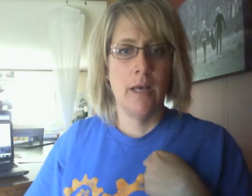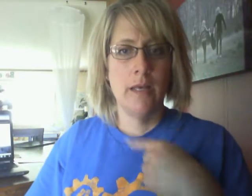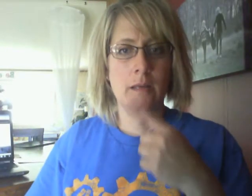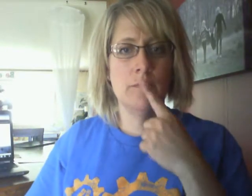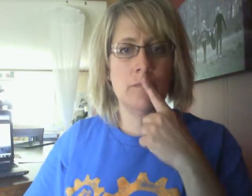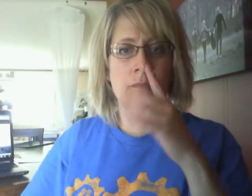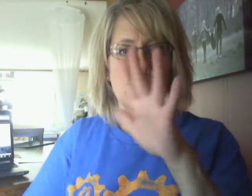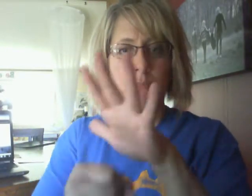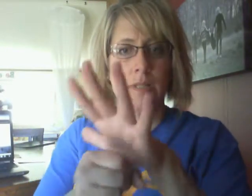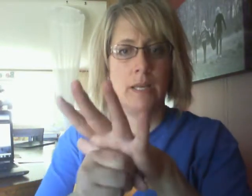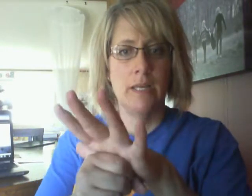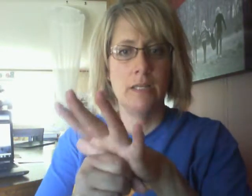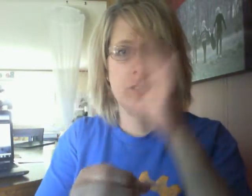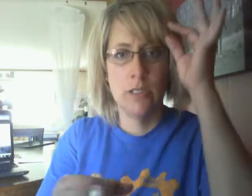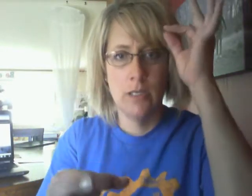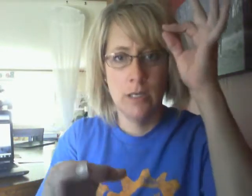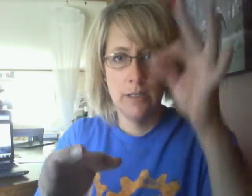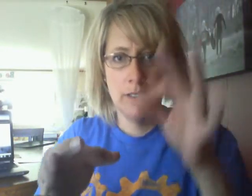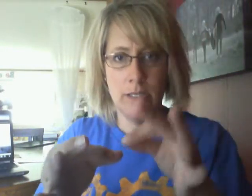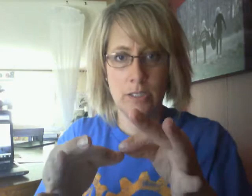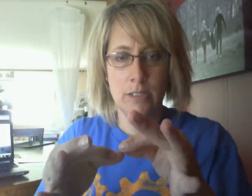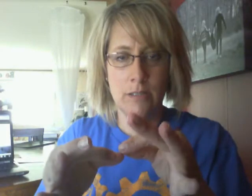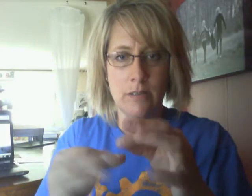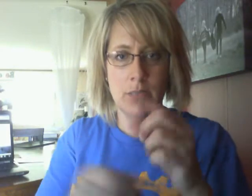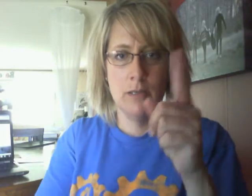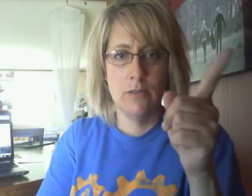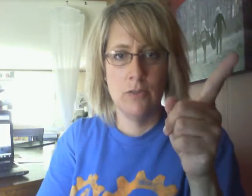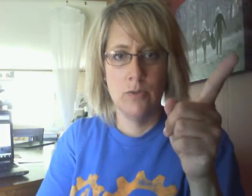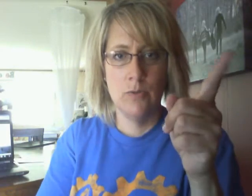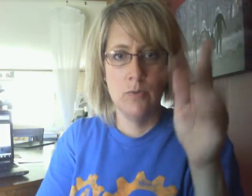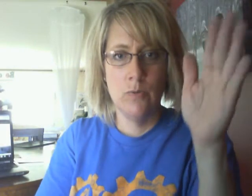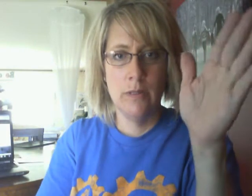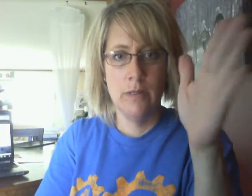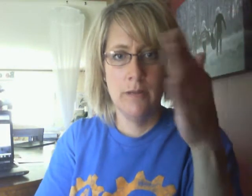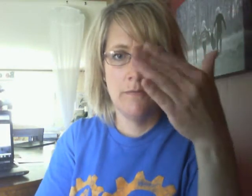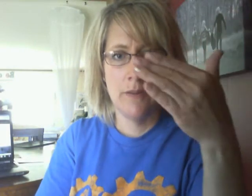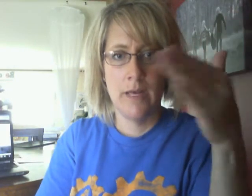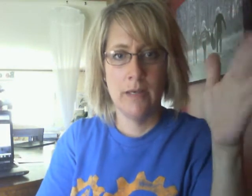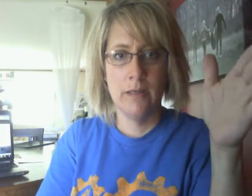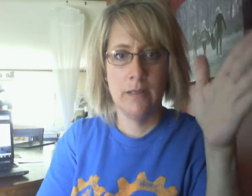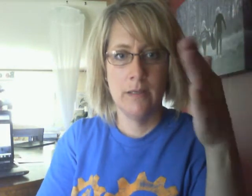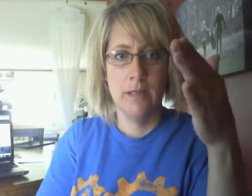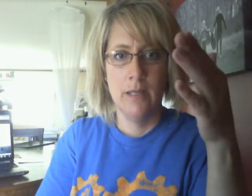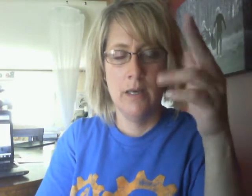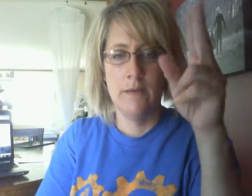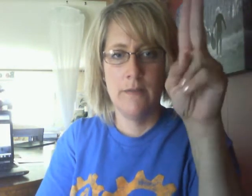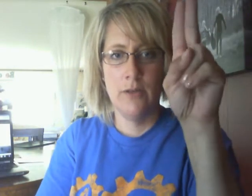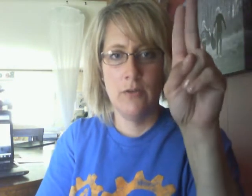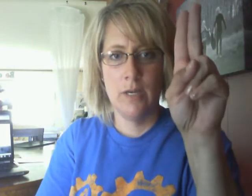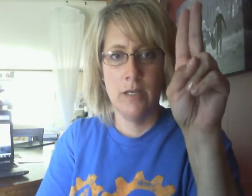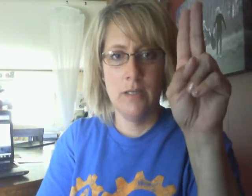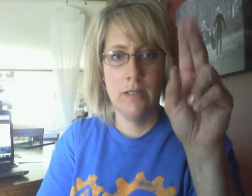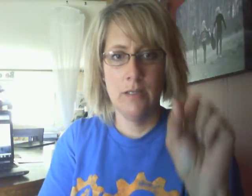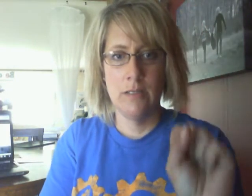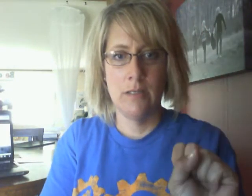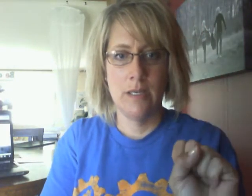I pledge allegiance to the flag of the United